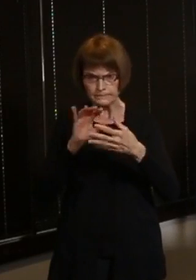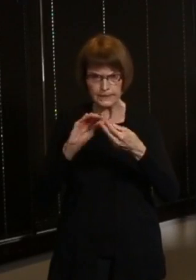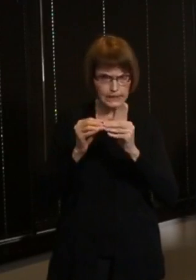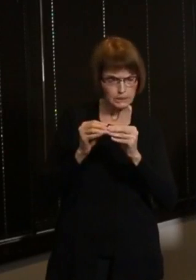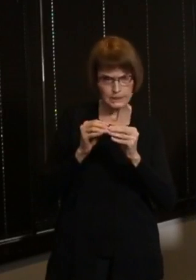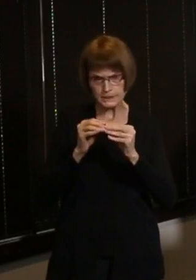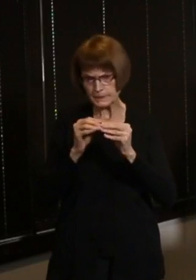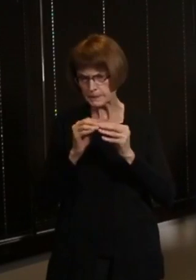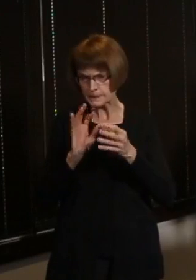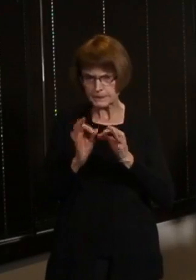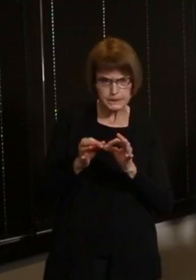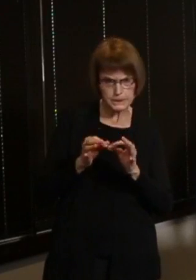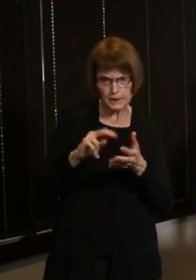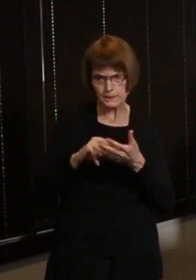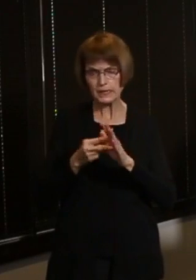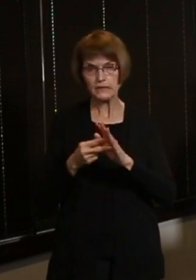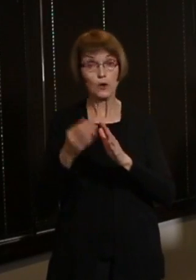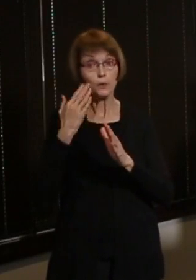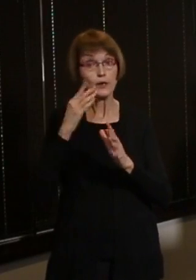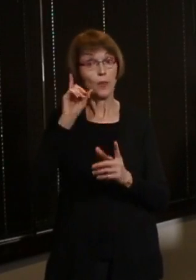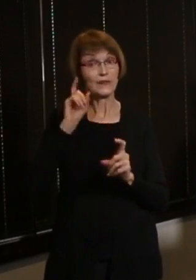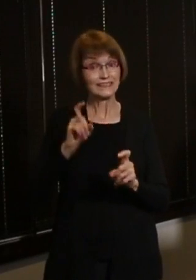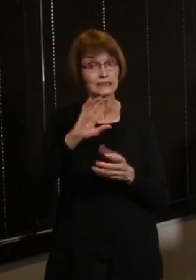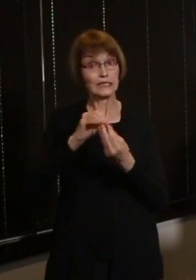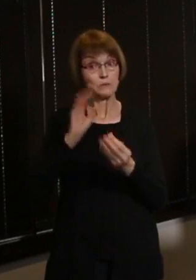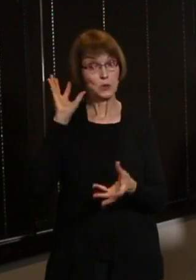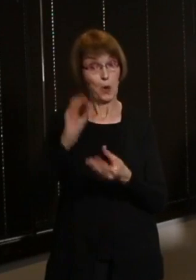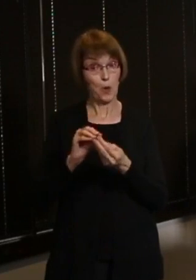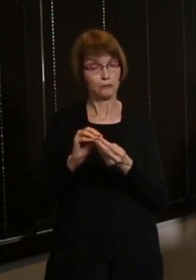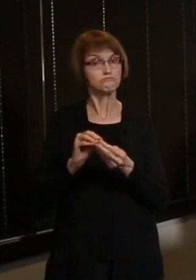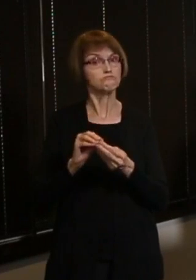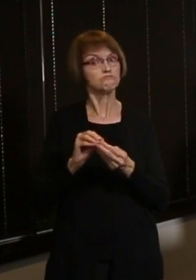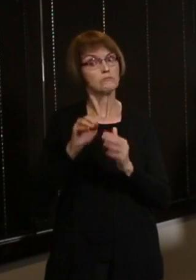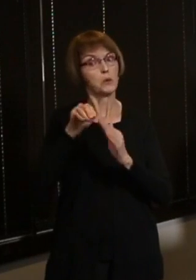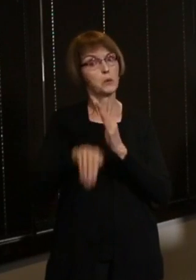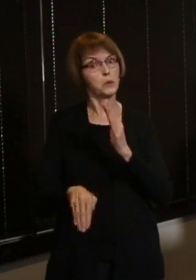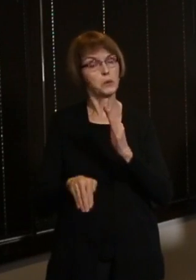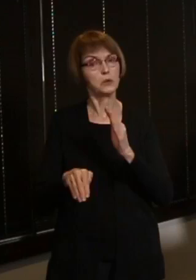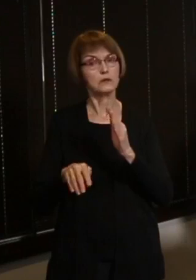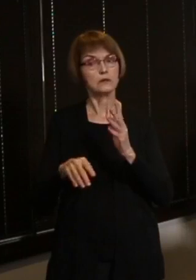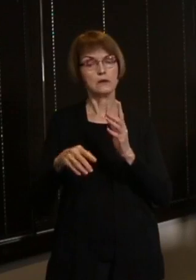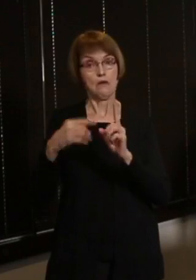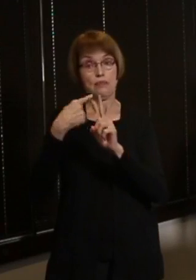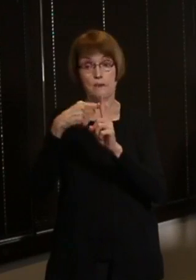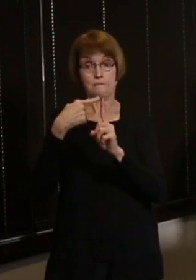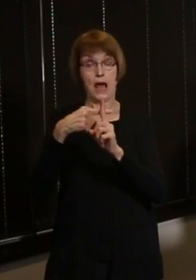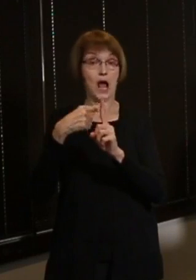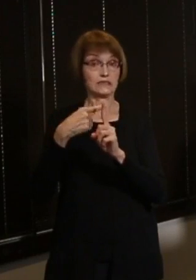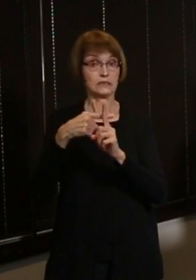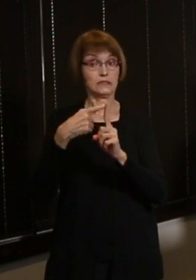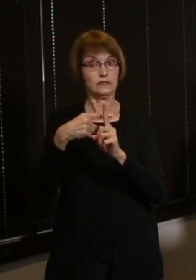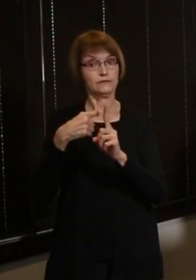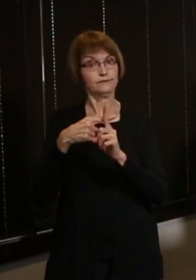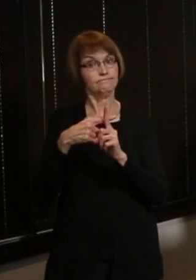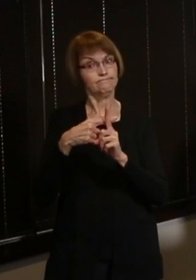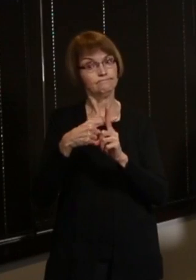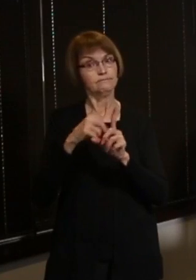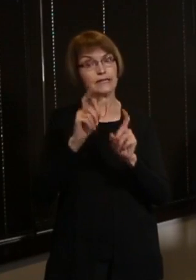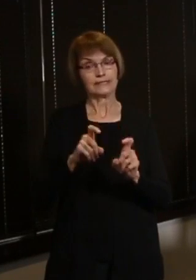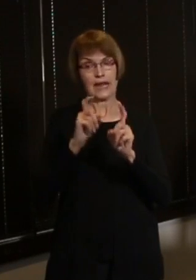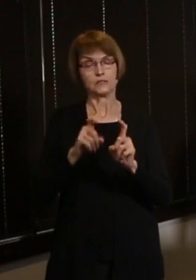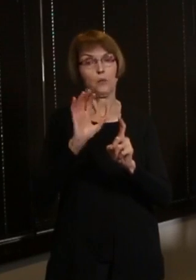our testing numbers in whole have come down as well, and so those positives are going to have a greater impact on the